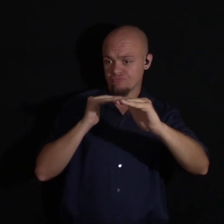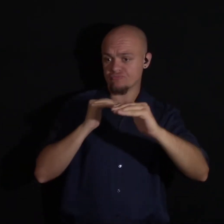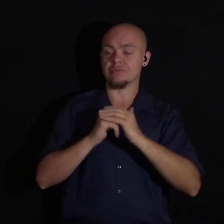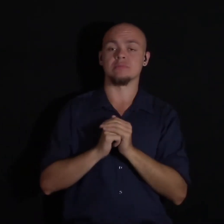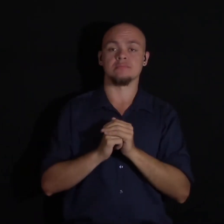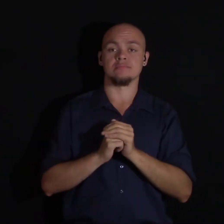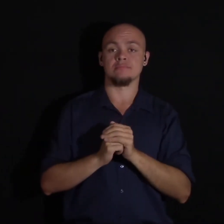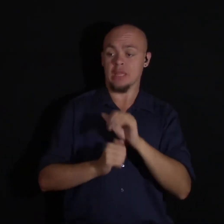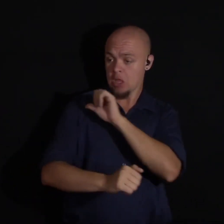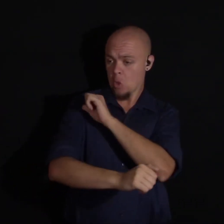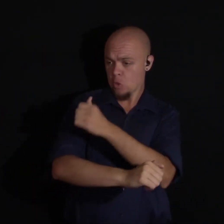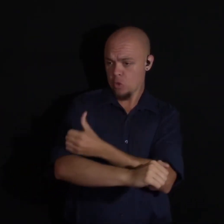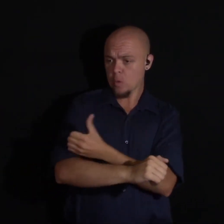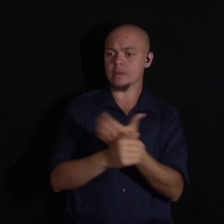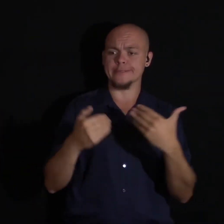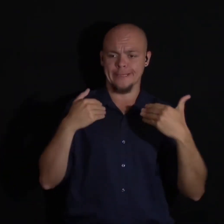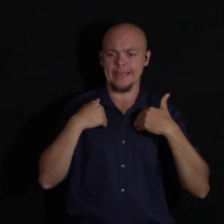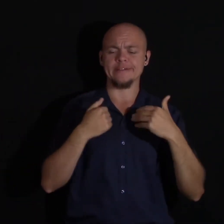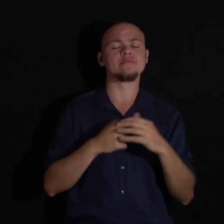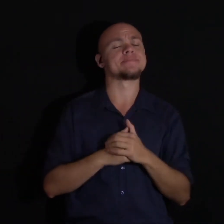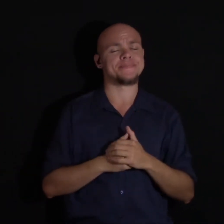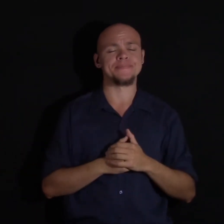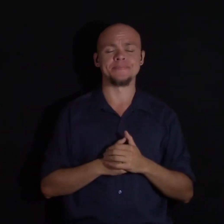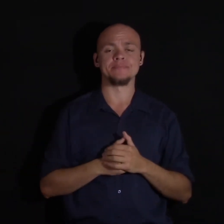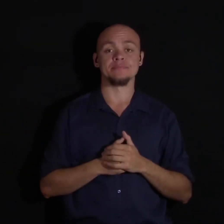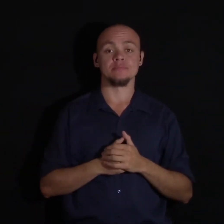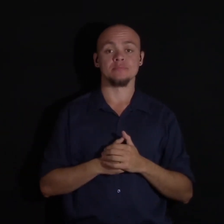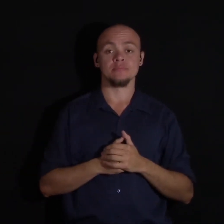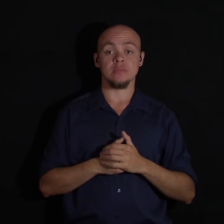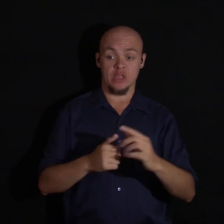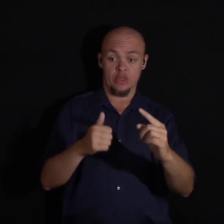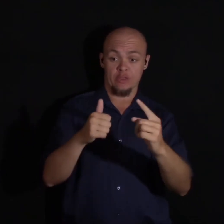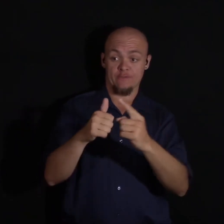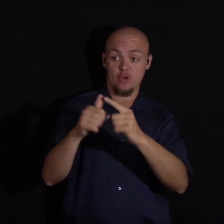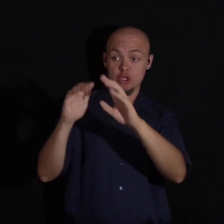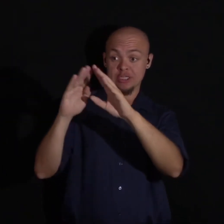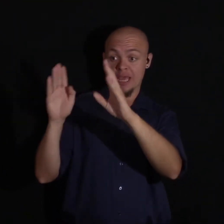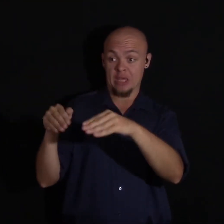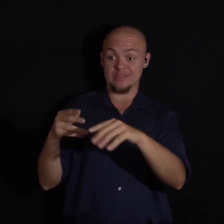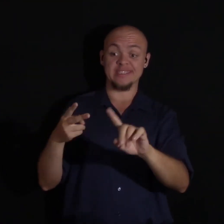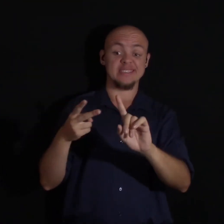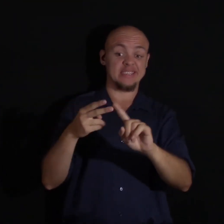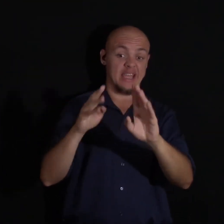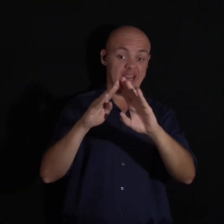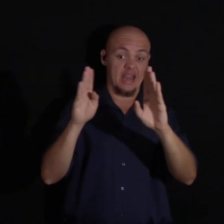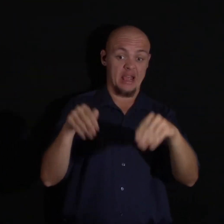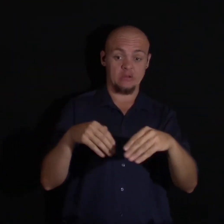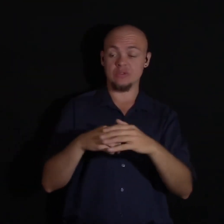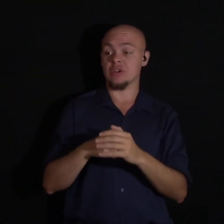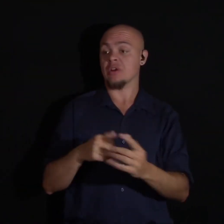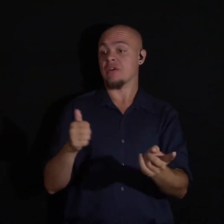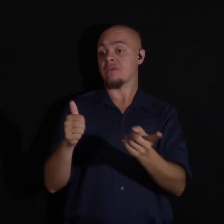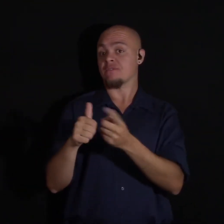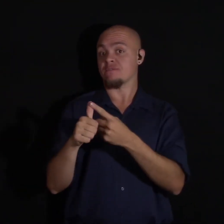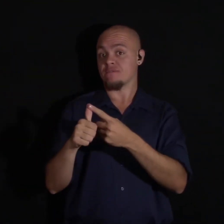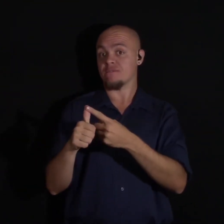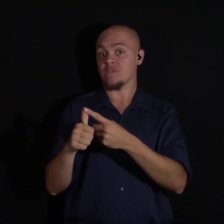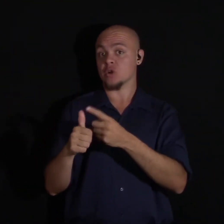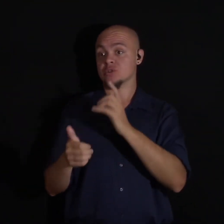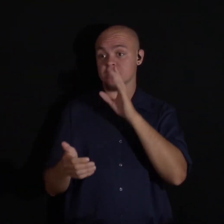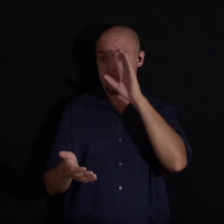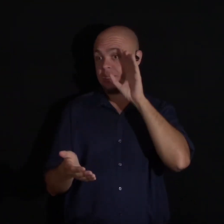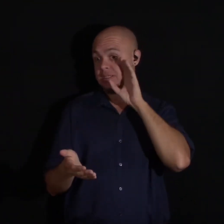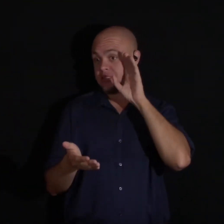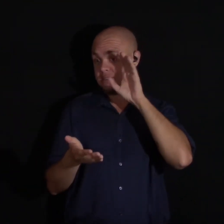of power. And they had the first house and the second house. And they had the first spouse and the second